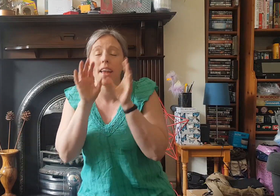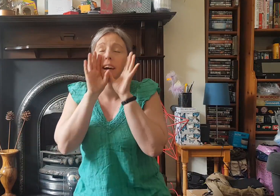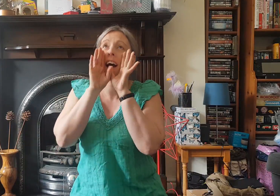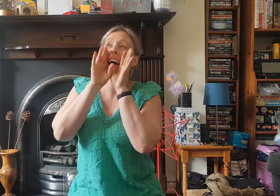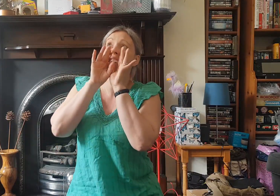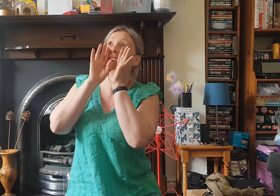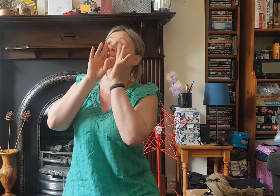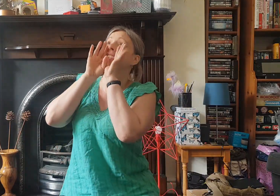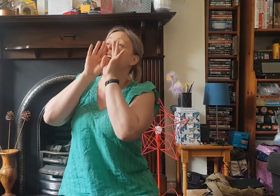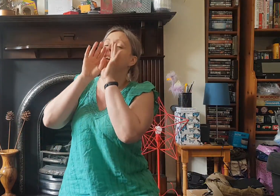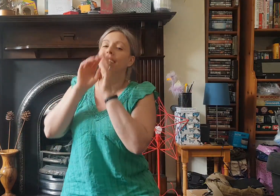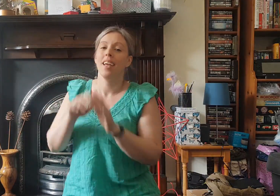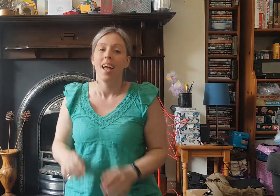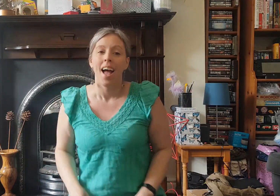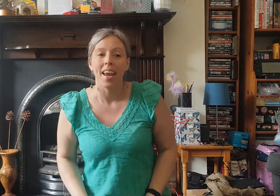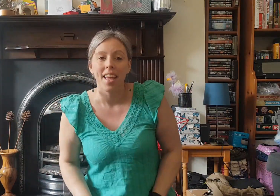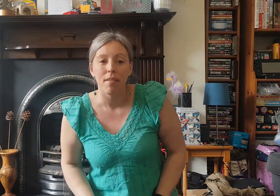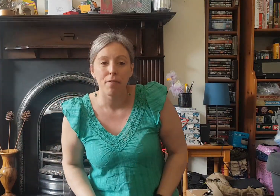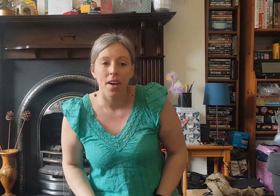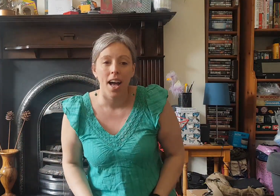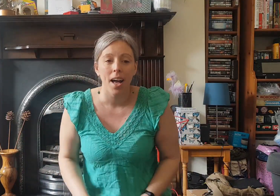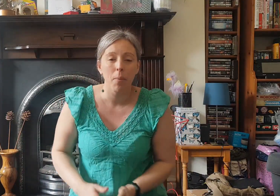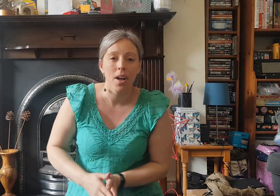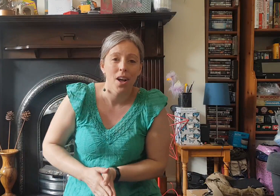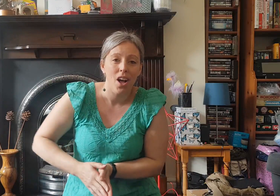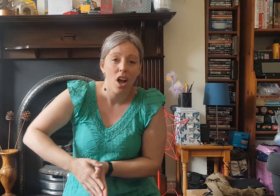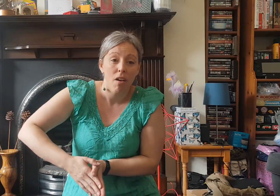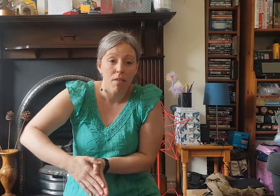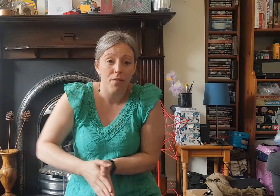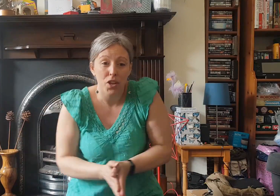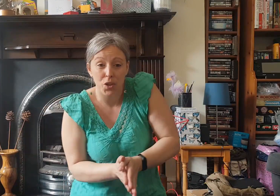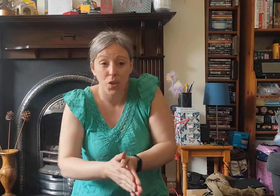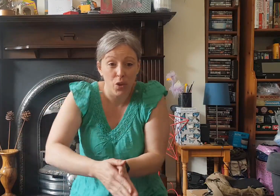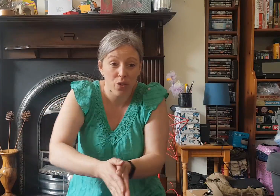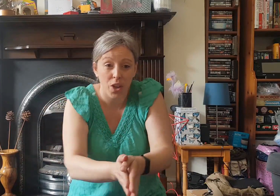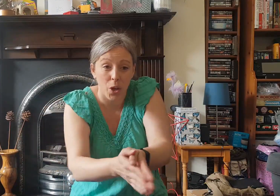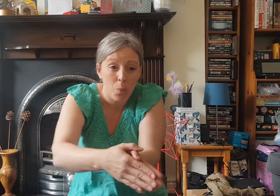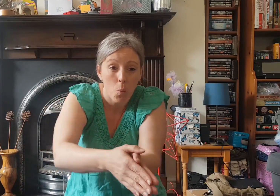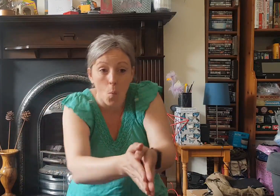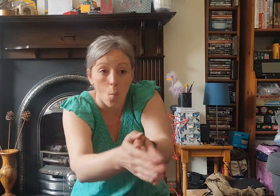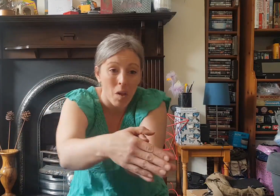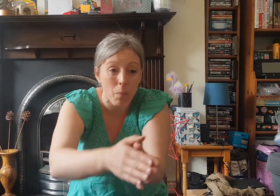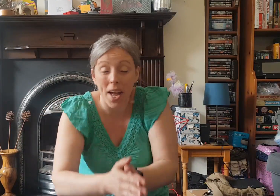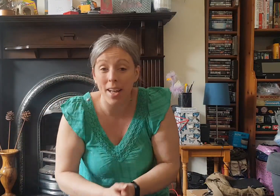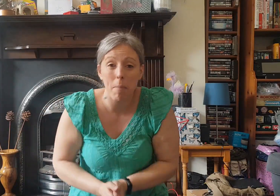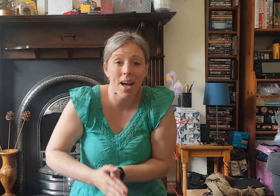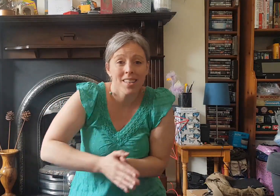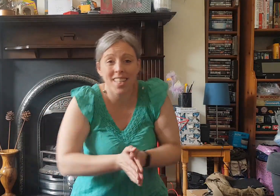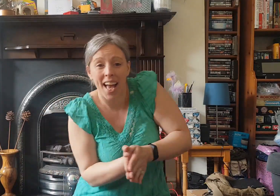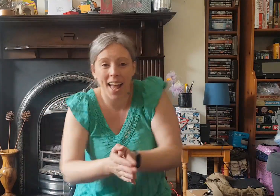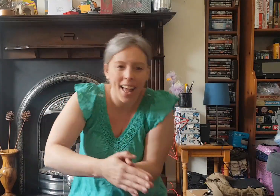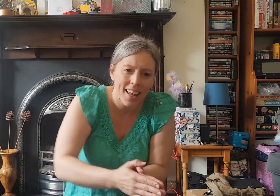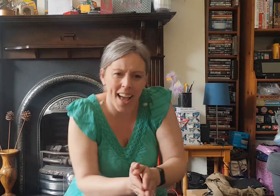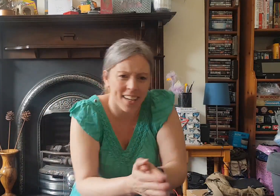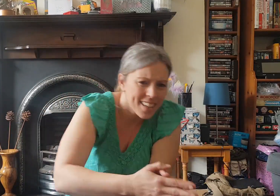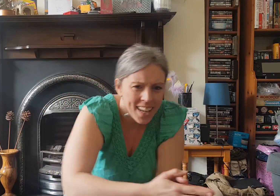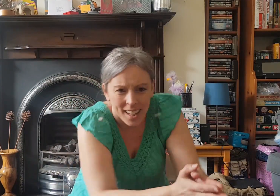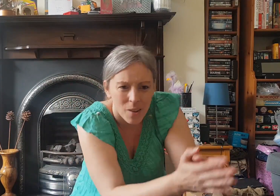i could sing if i were a fish in the sea i'd wiggle my chair and a giggle with